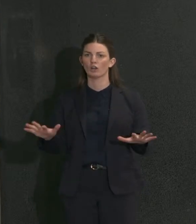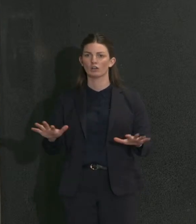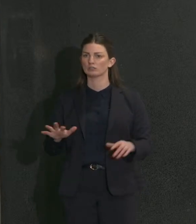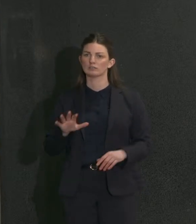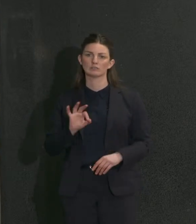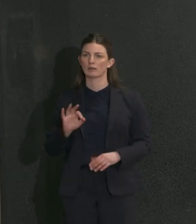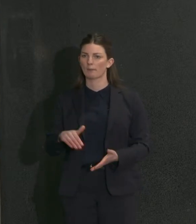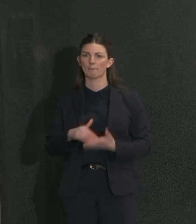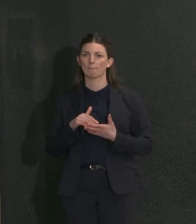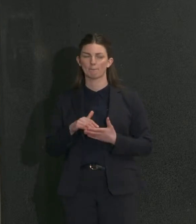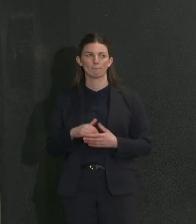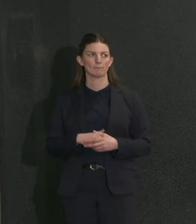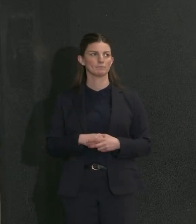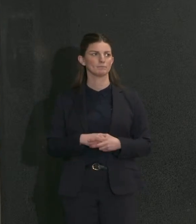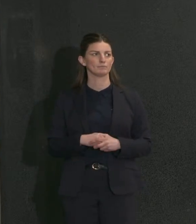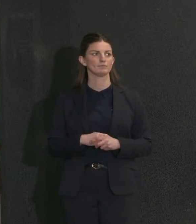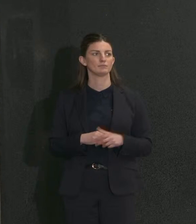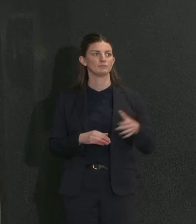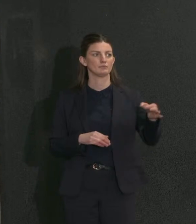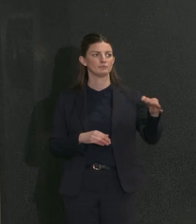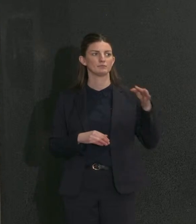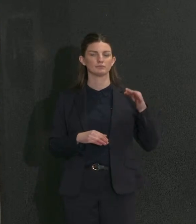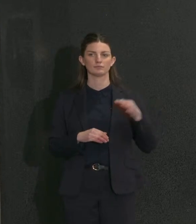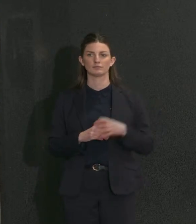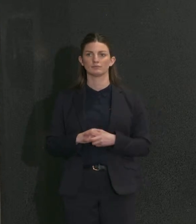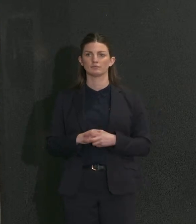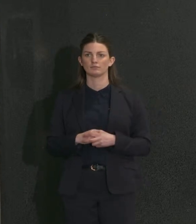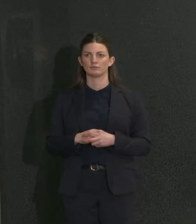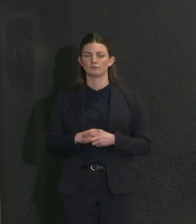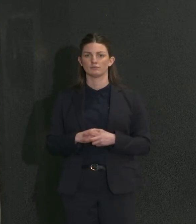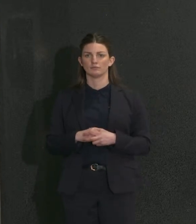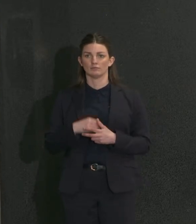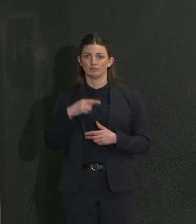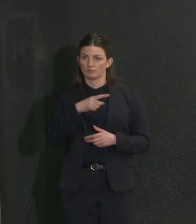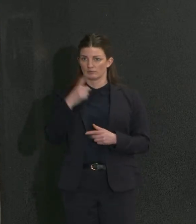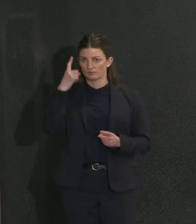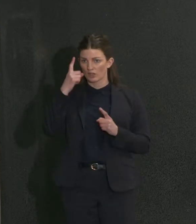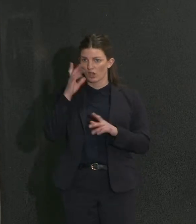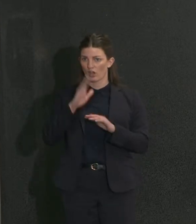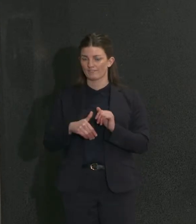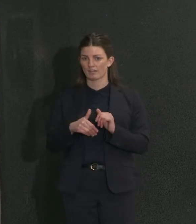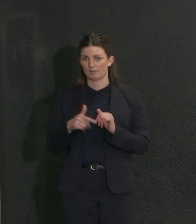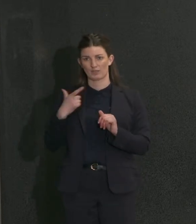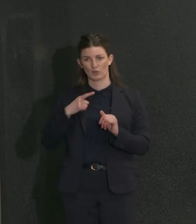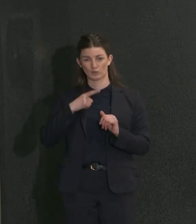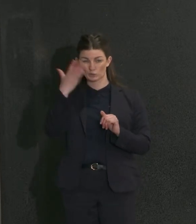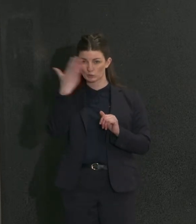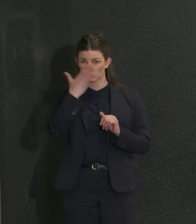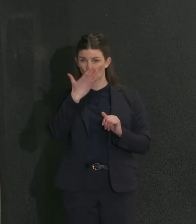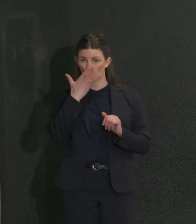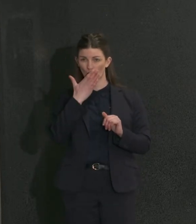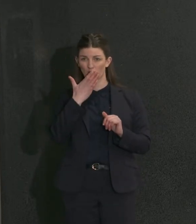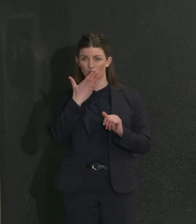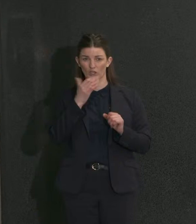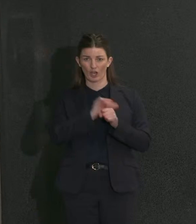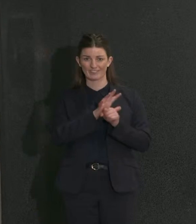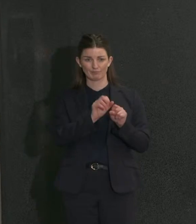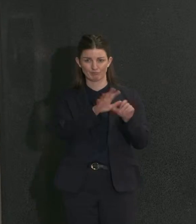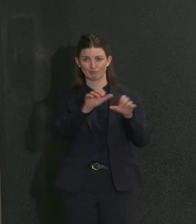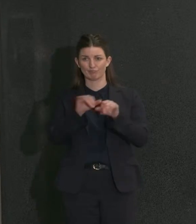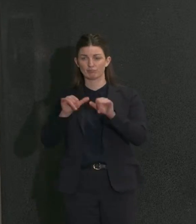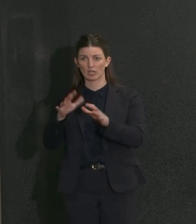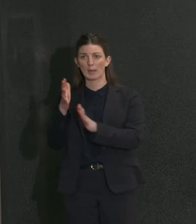you given any further thought to prioritising teacher vaccinations now that we have more school outbreaks? Well, we'll have more to say